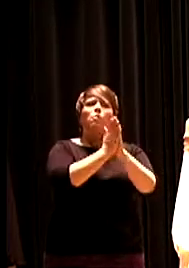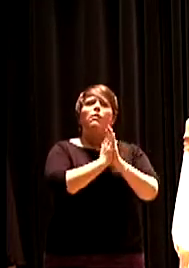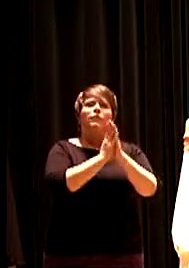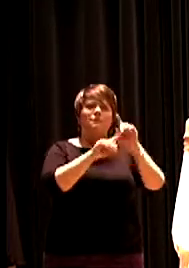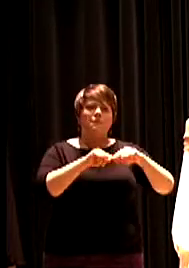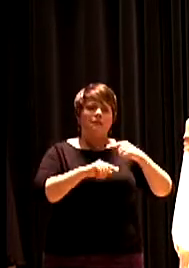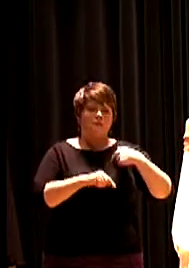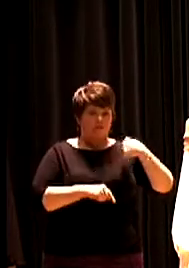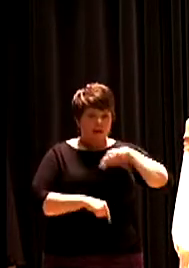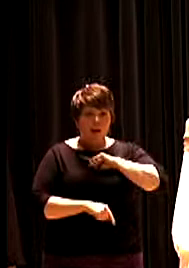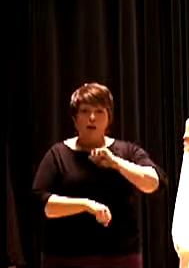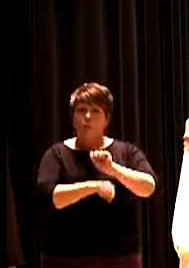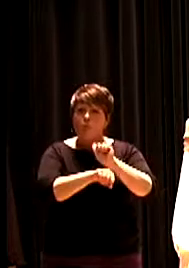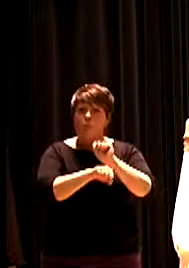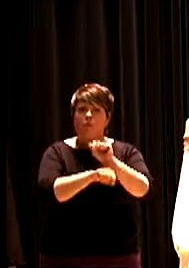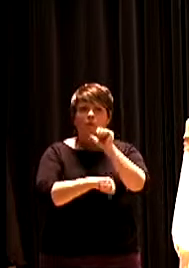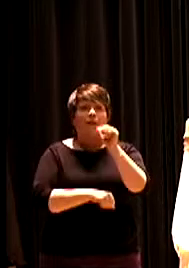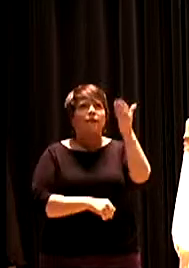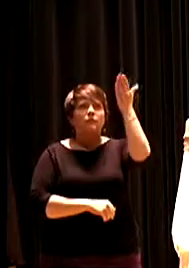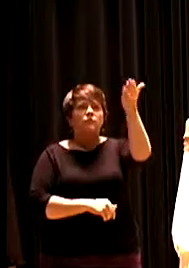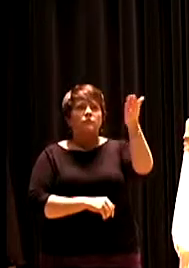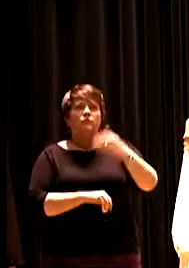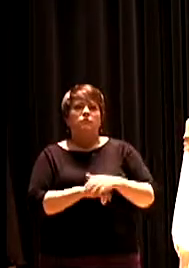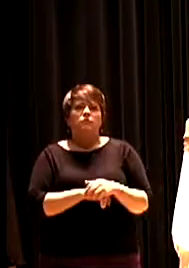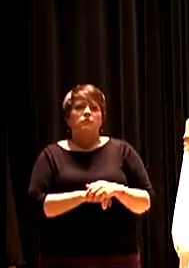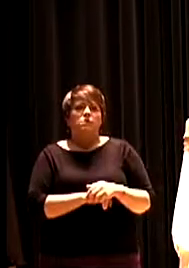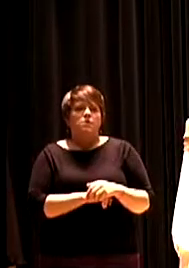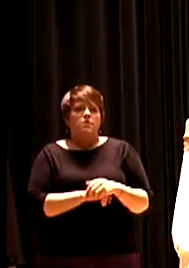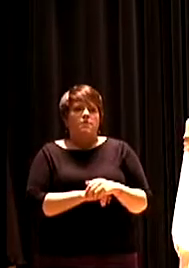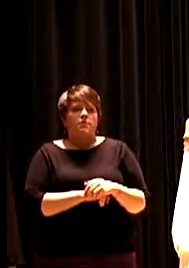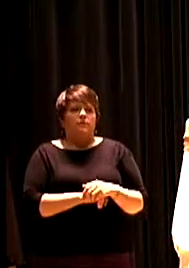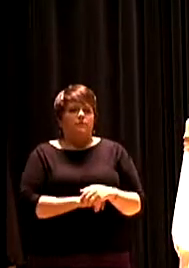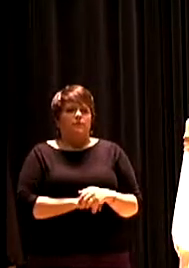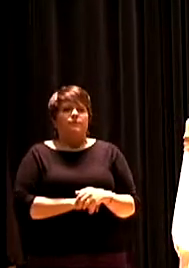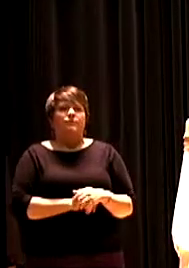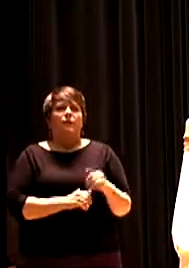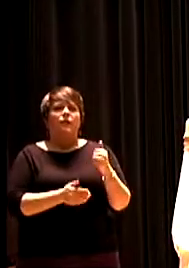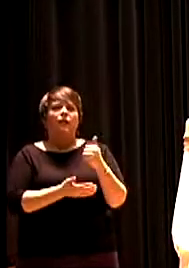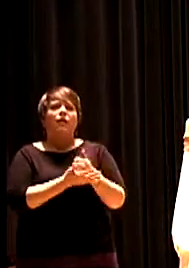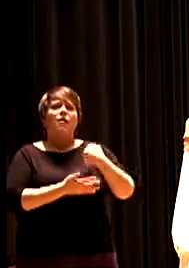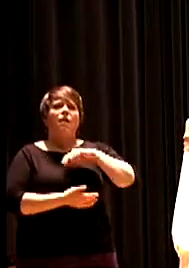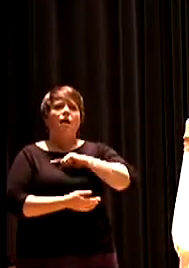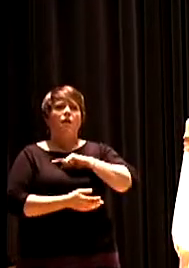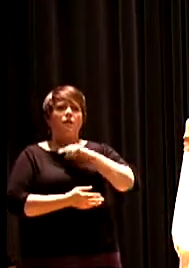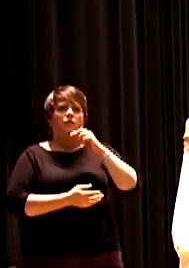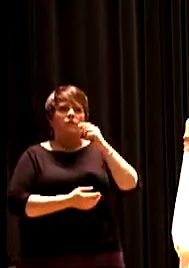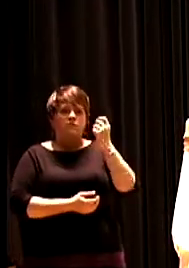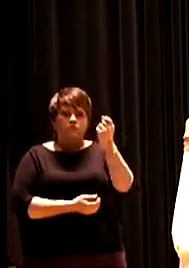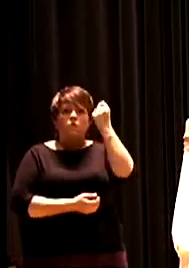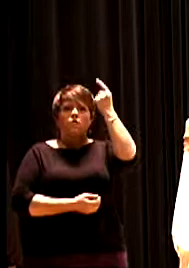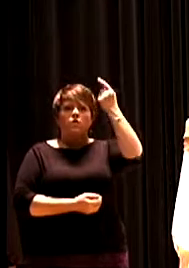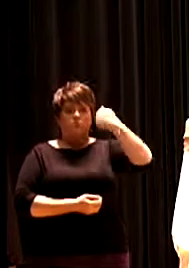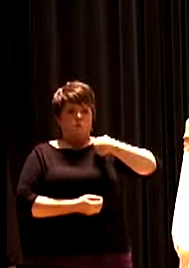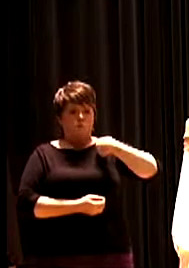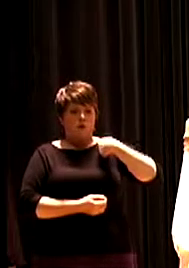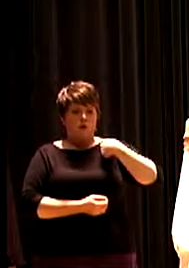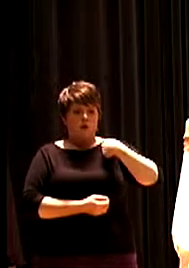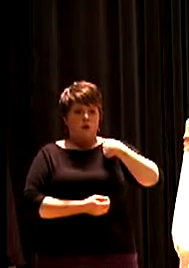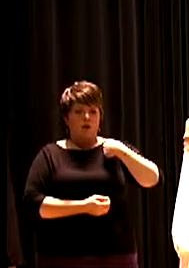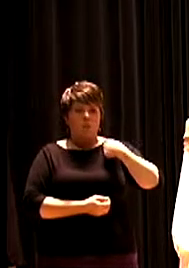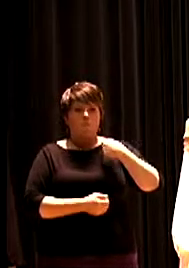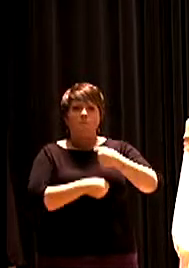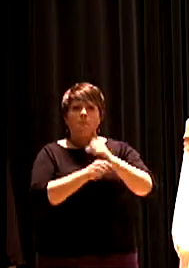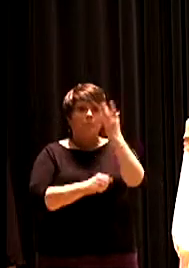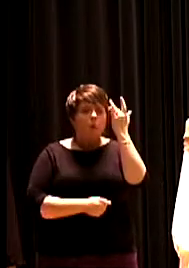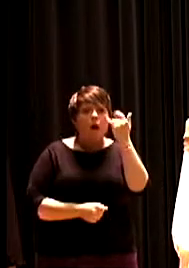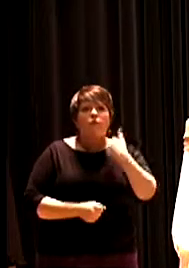thee. Then finally, help us to realize that man was created to shine like the